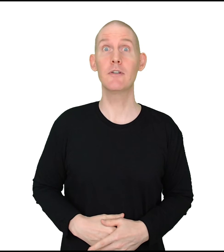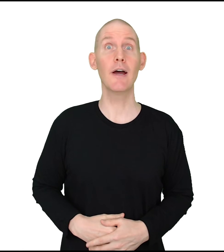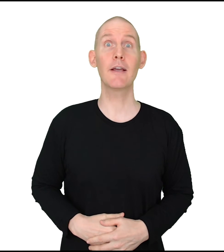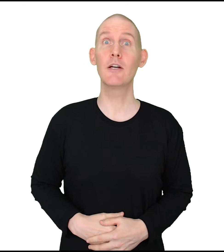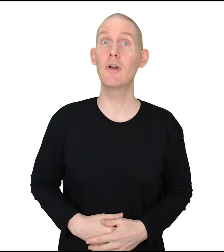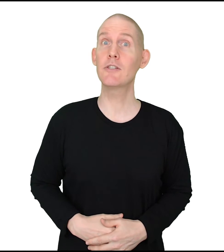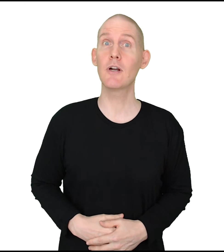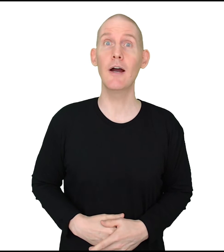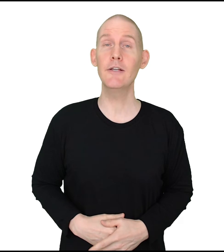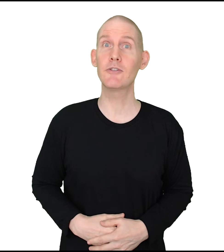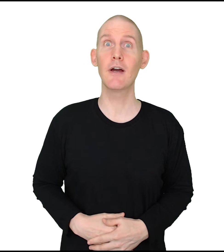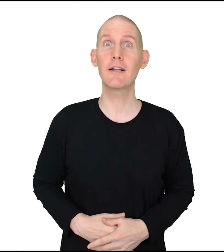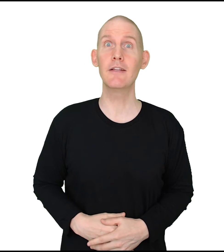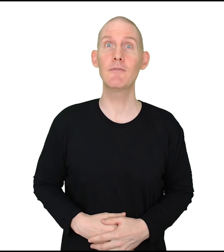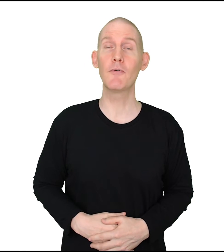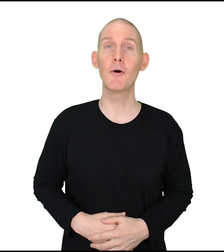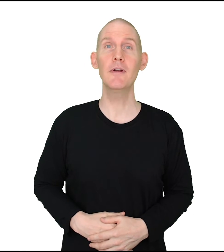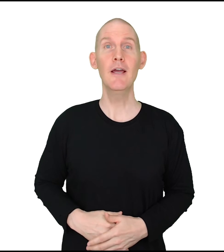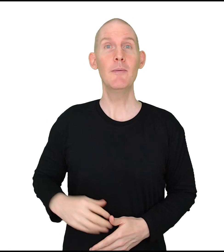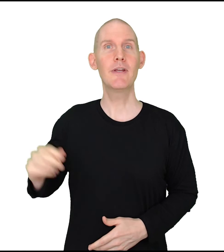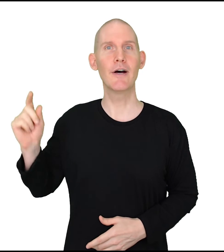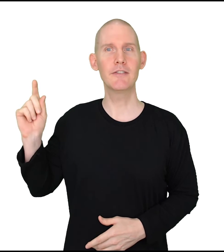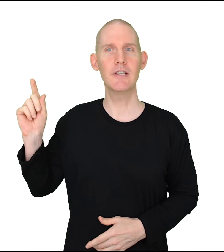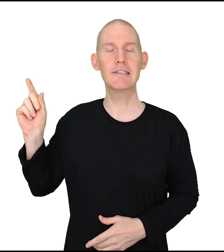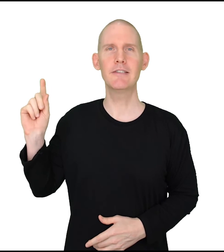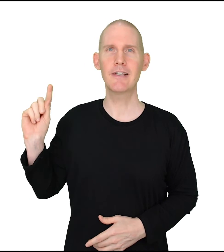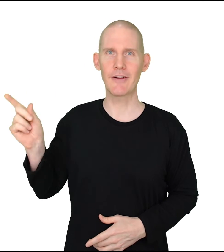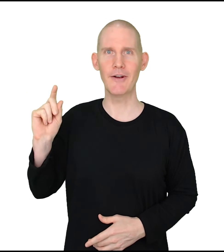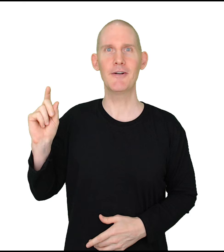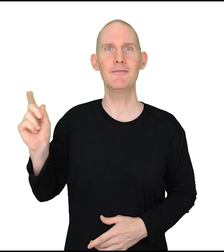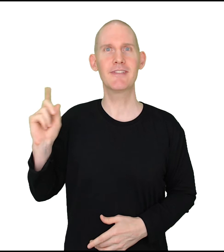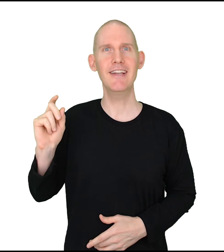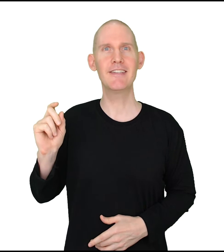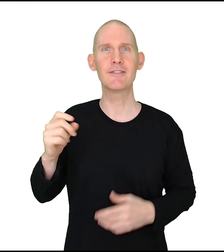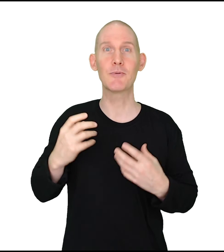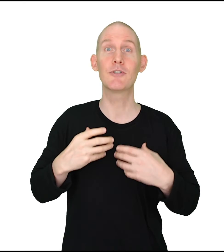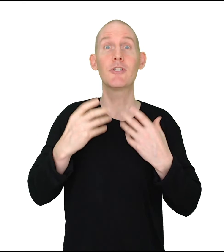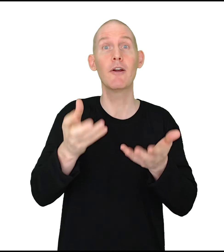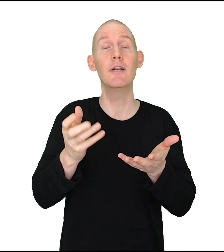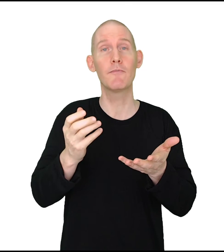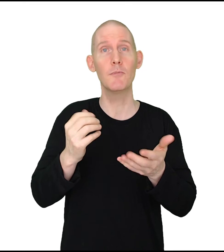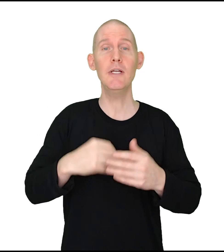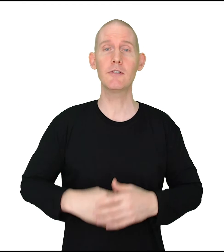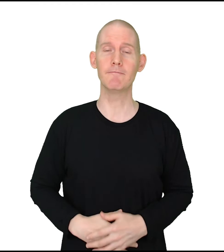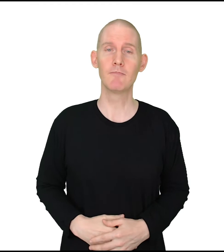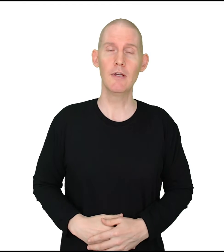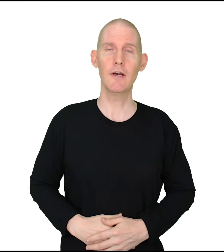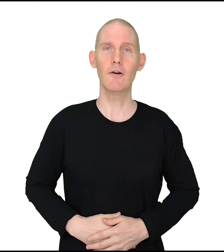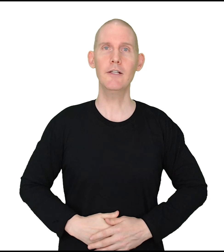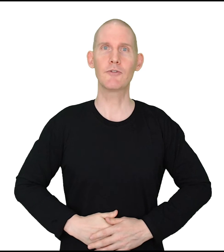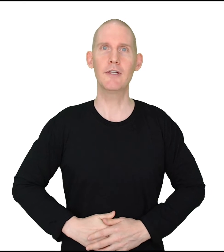going to raise your eyes. You're not going to lean forward because it's a declarative sentence. We're sharing information. All right, so let's do